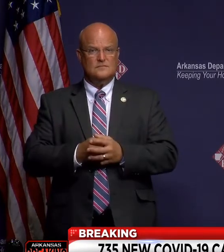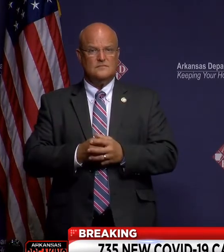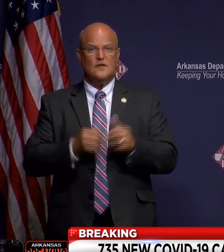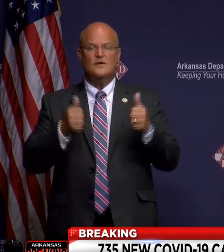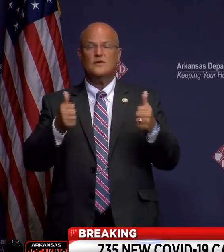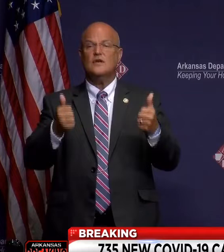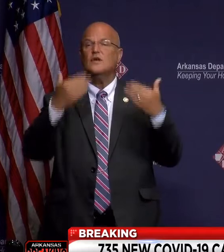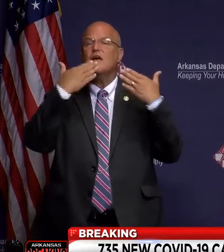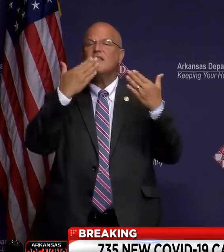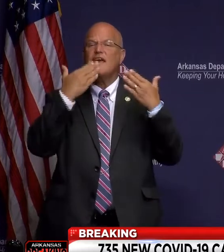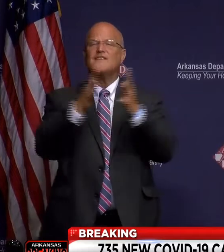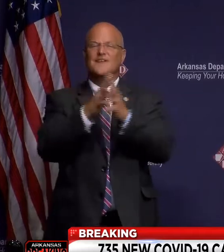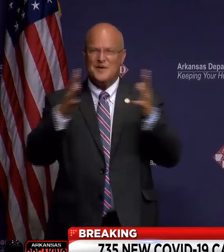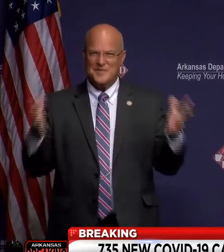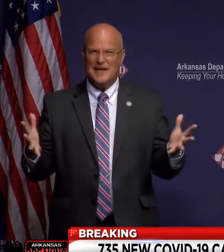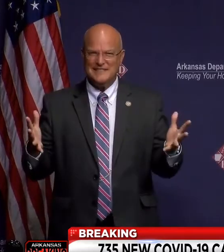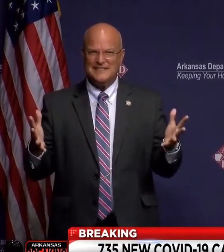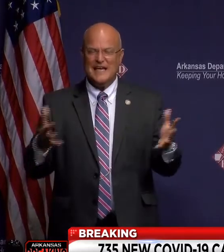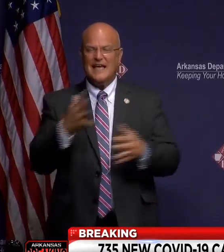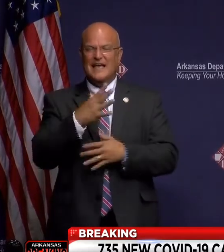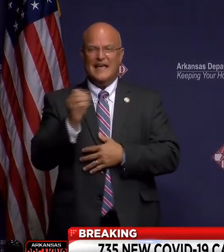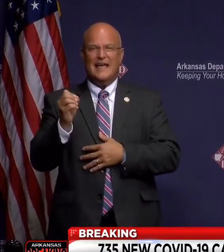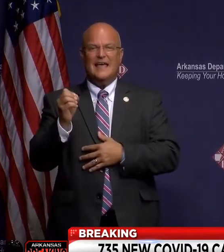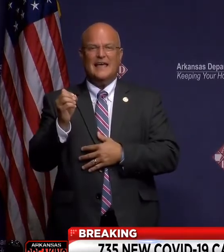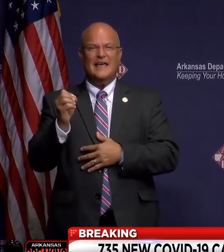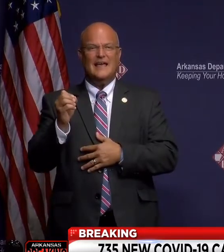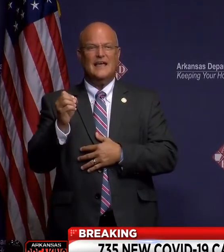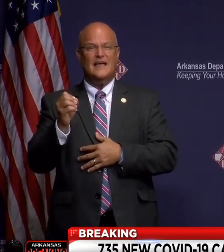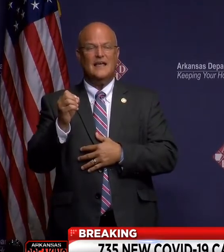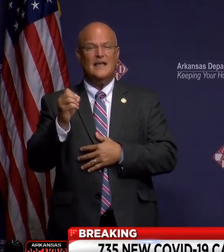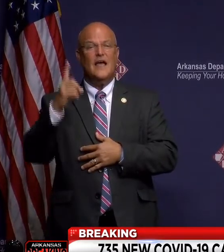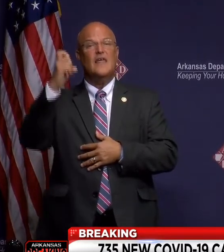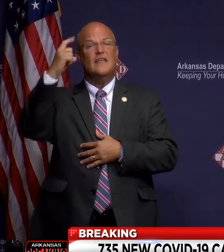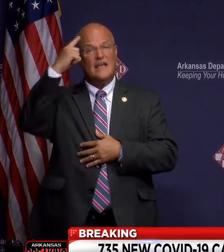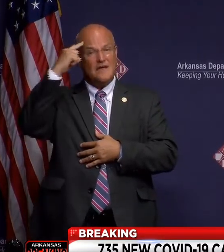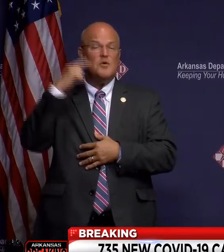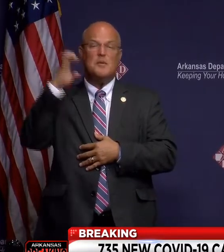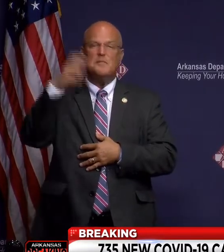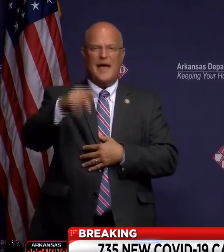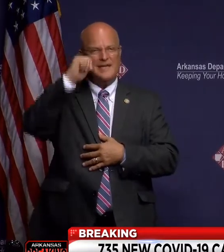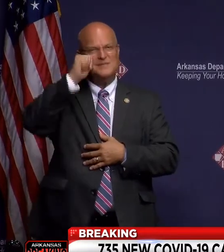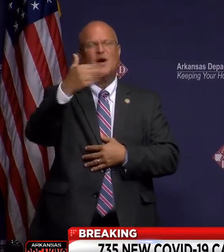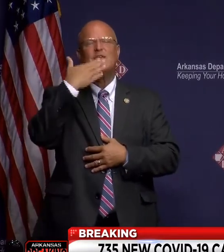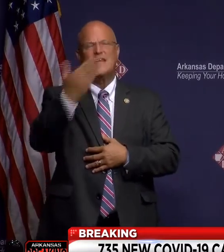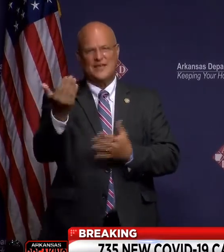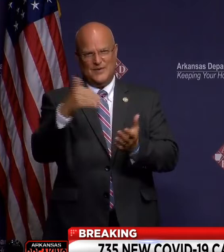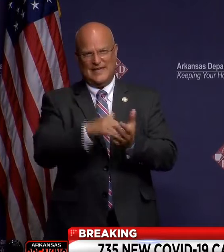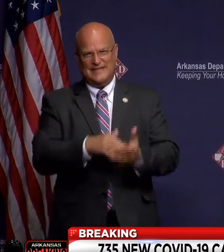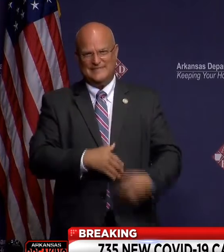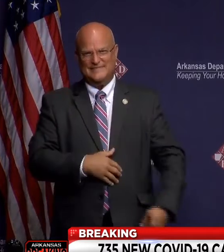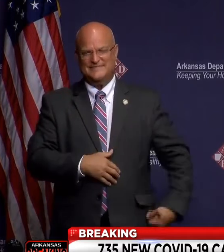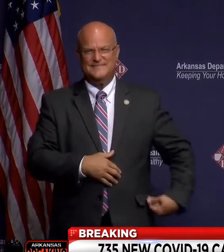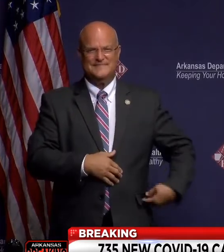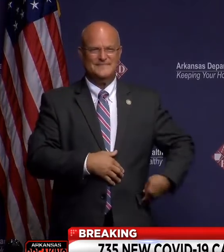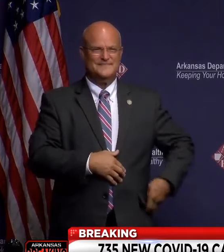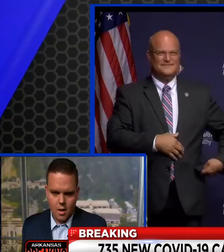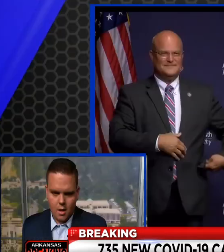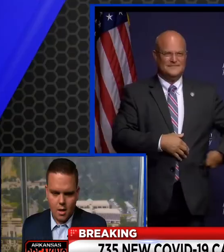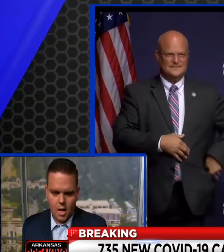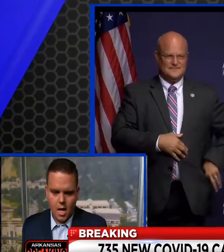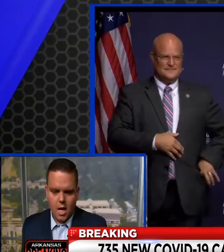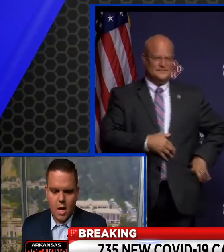Very good. Well, thank you very much, and the governor should be back tomorrow. So thank you again.